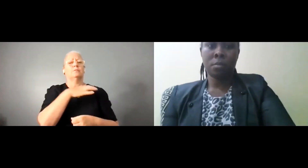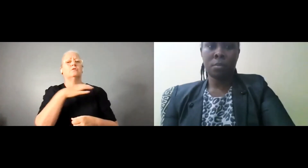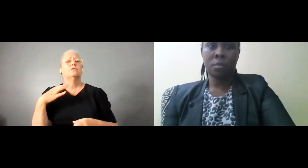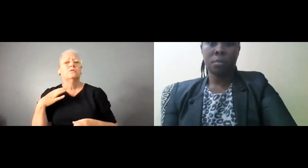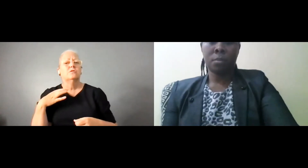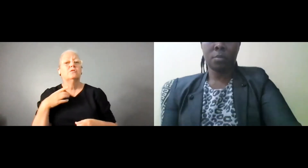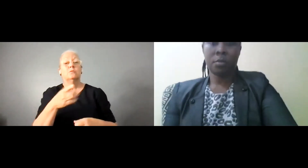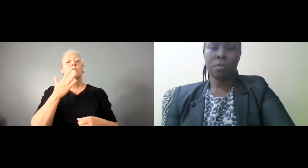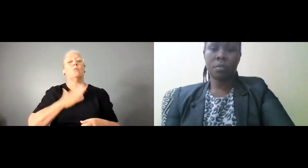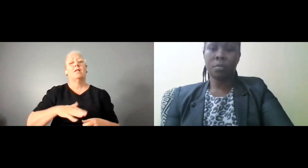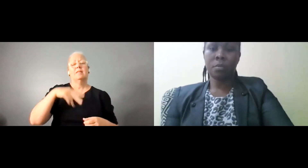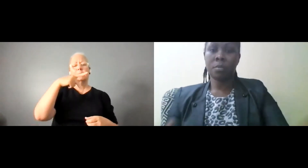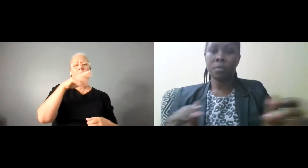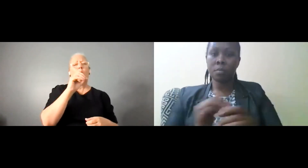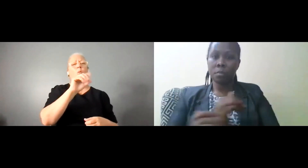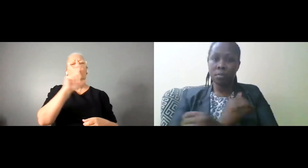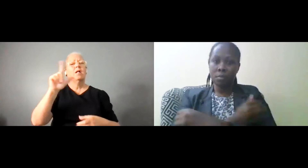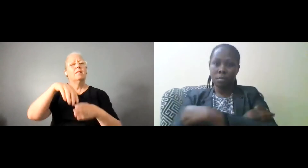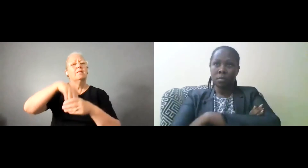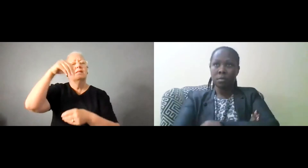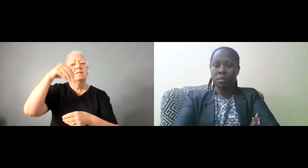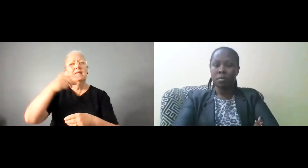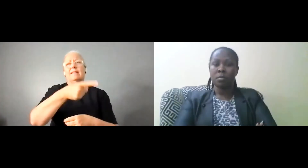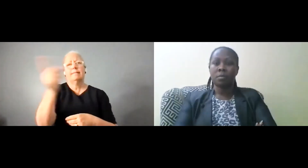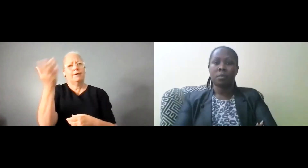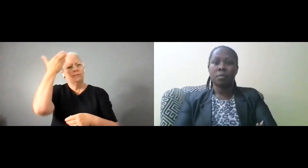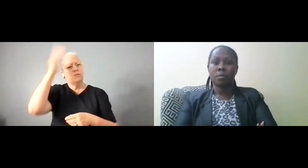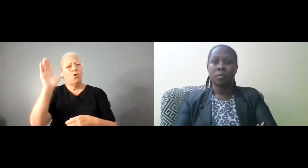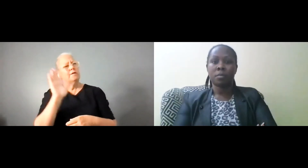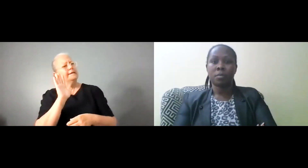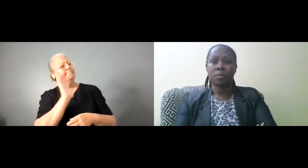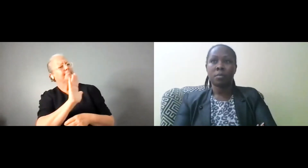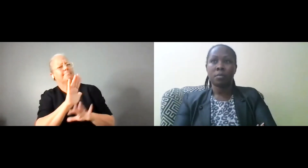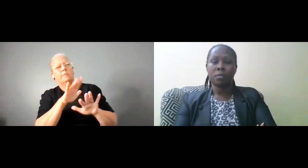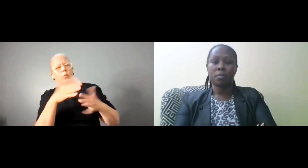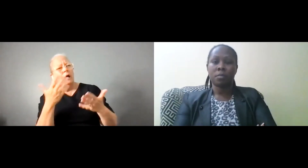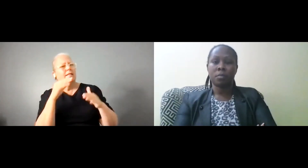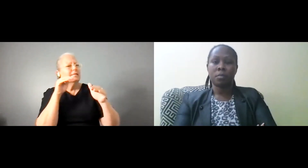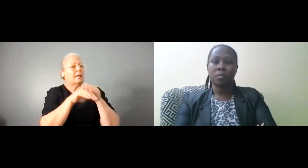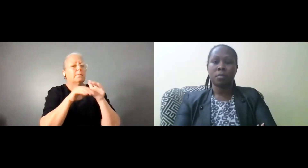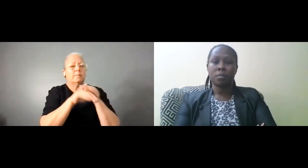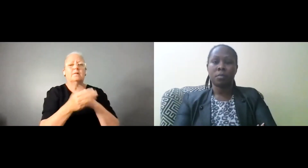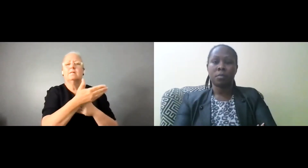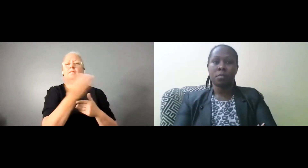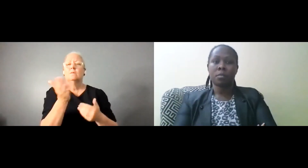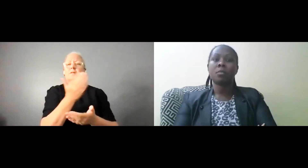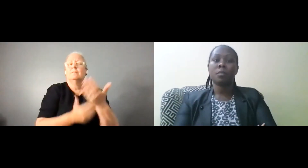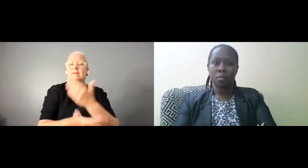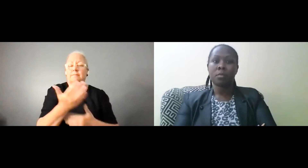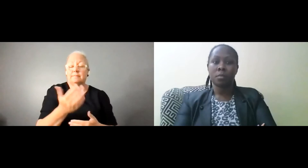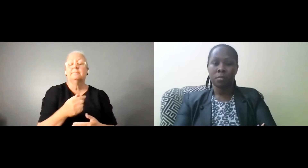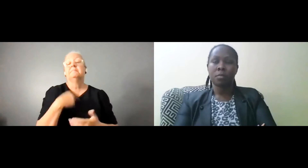stations does not have a knowledge for persons with disability. For example, the people with the blind